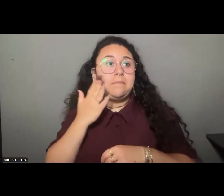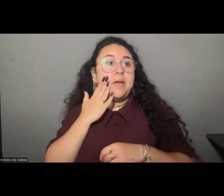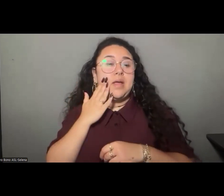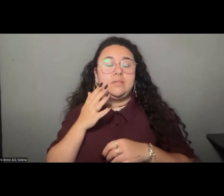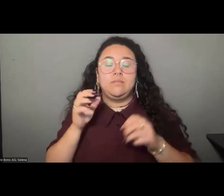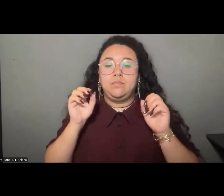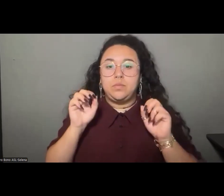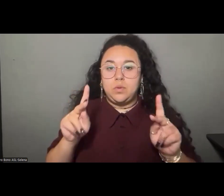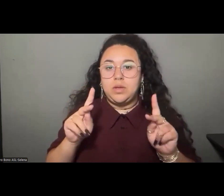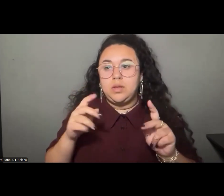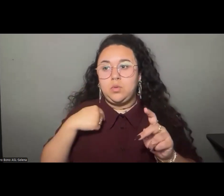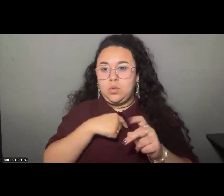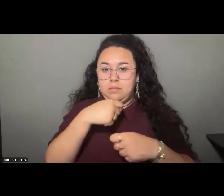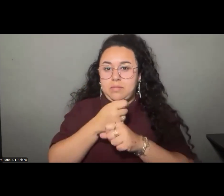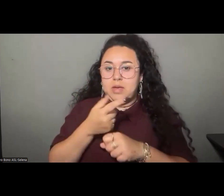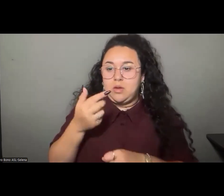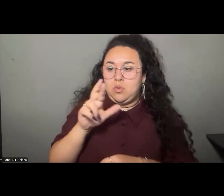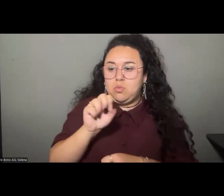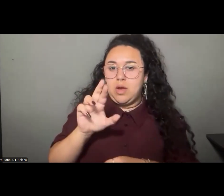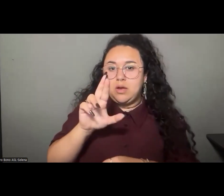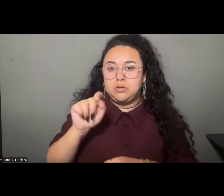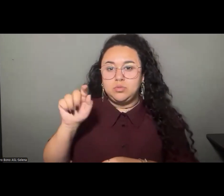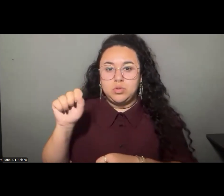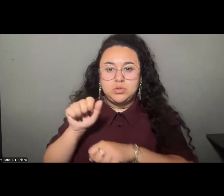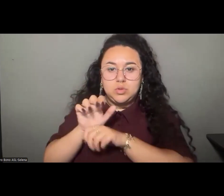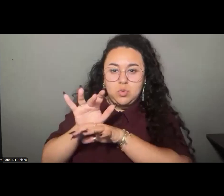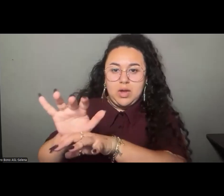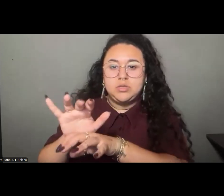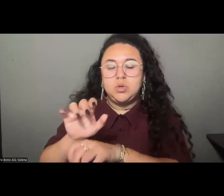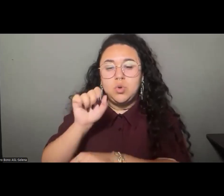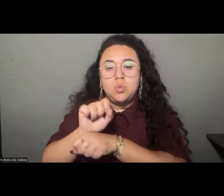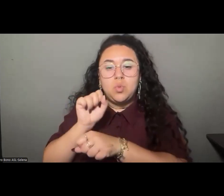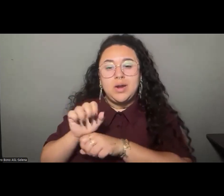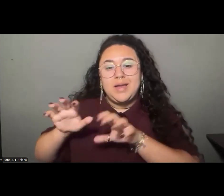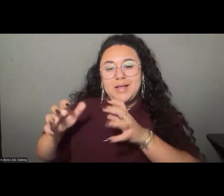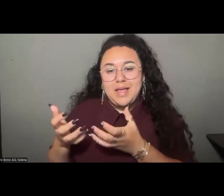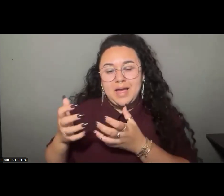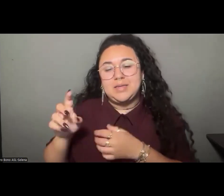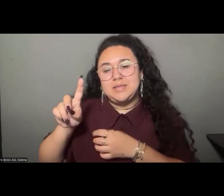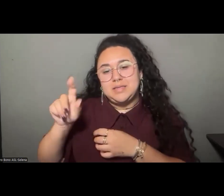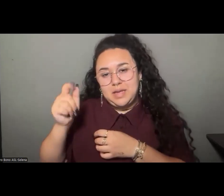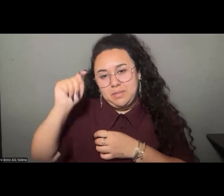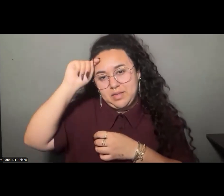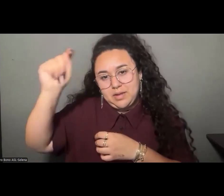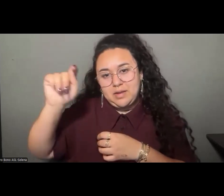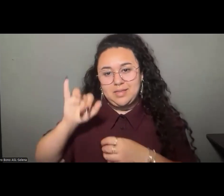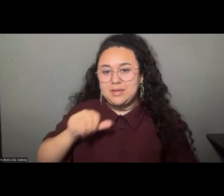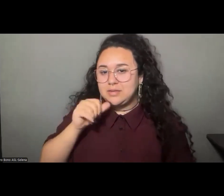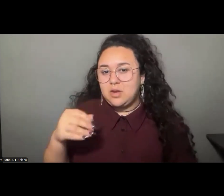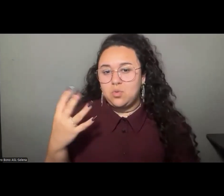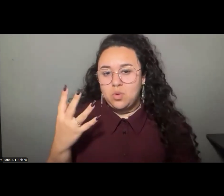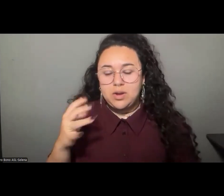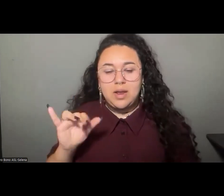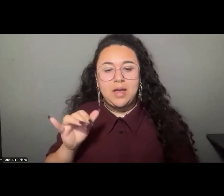create grassroots working class disabled theory that's not white, right? That's not, yeah. And also like raise money for the accessible